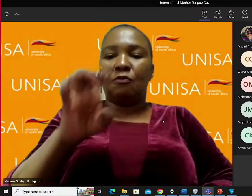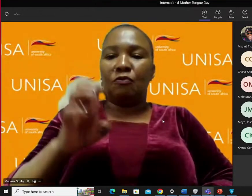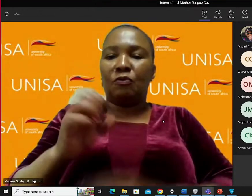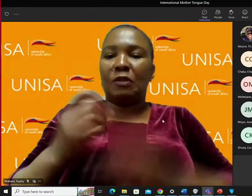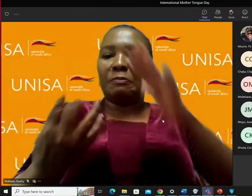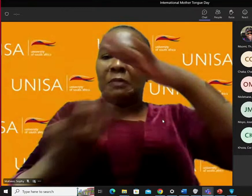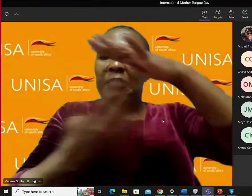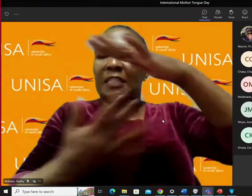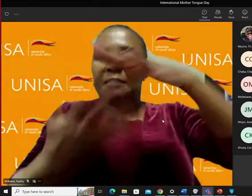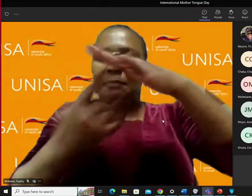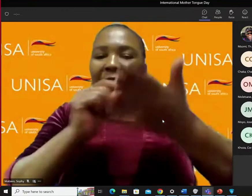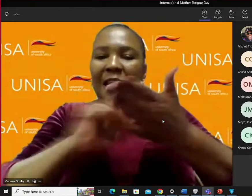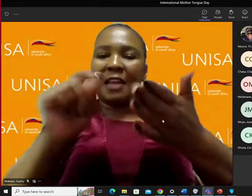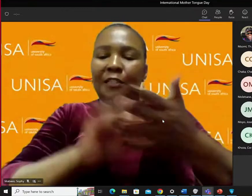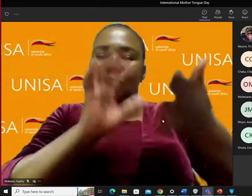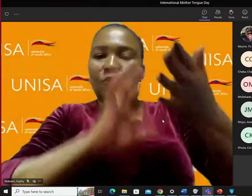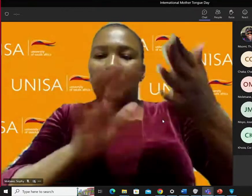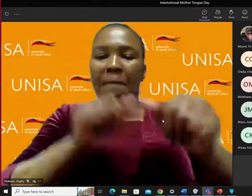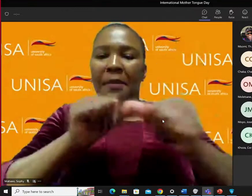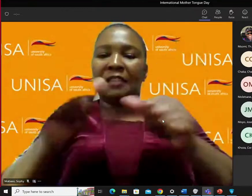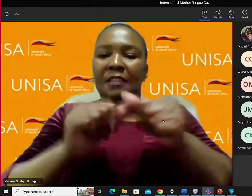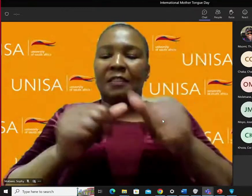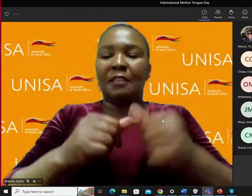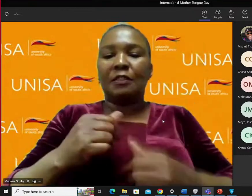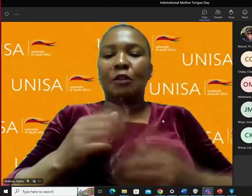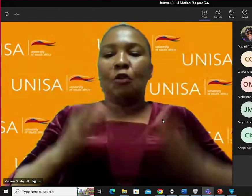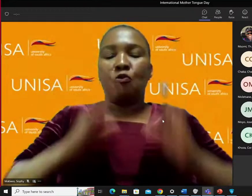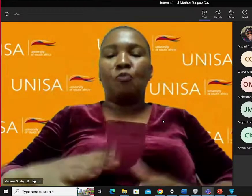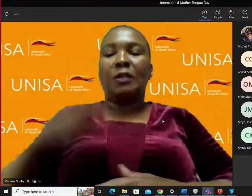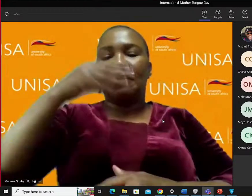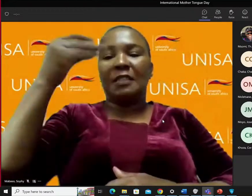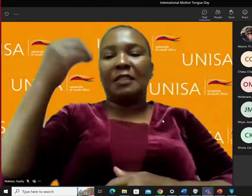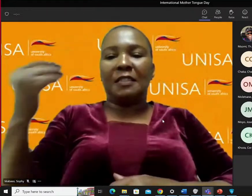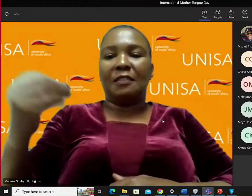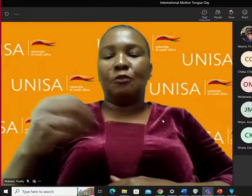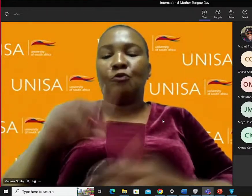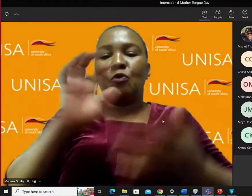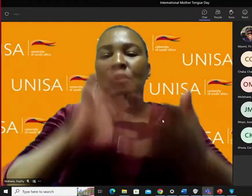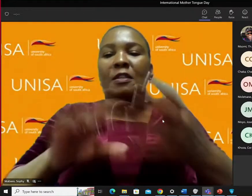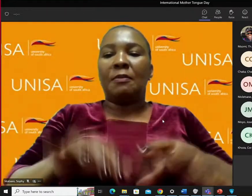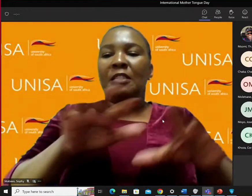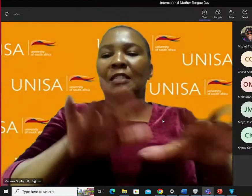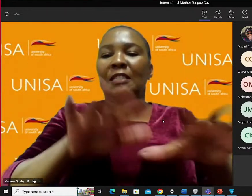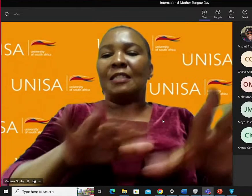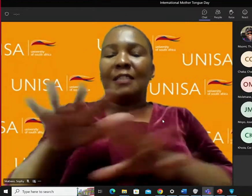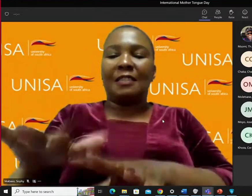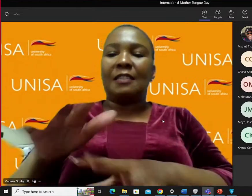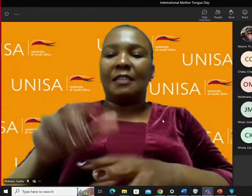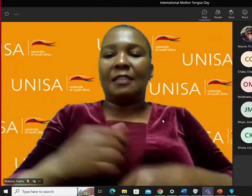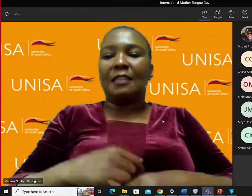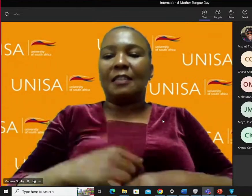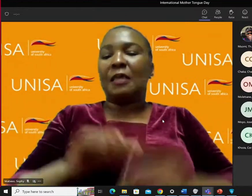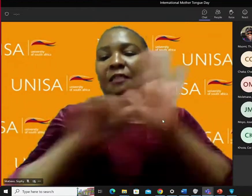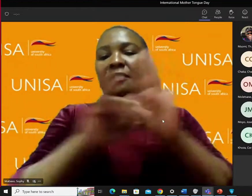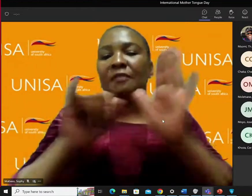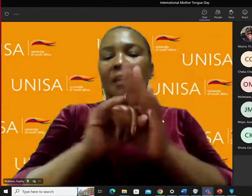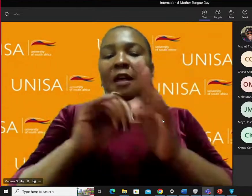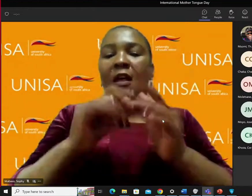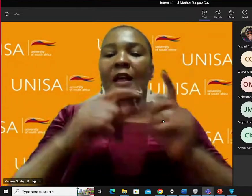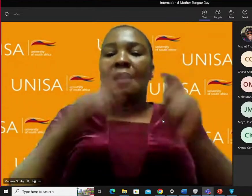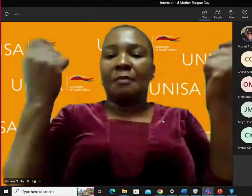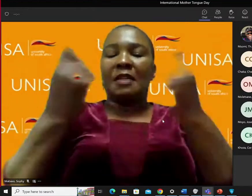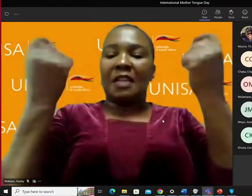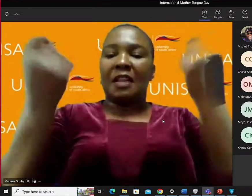best in the human spirit, stories where children can identify and celebrate themselves. Aus Refilwe